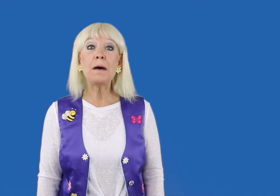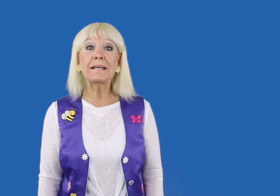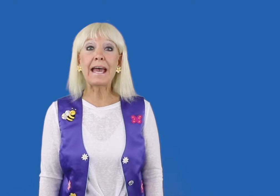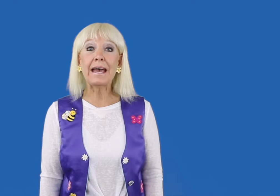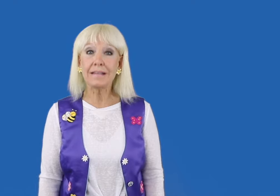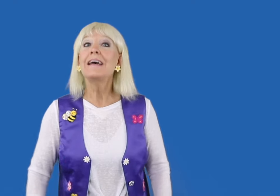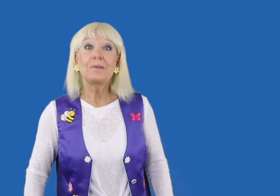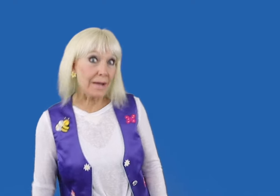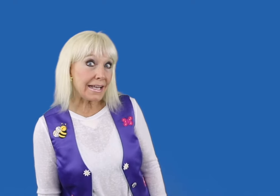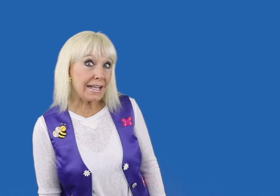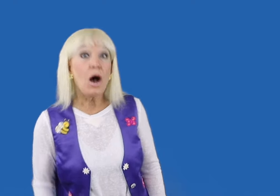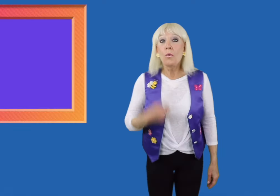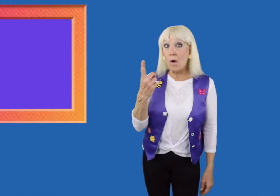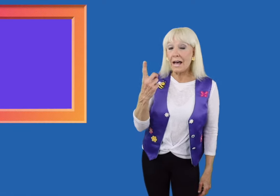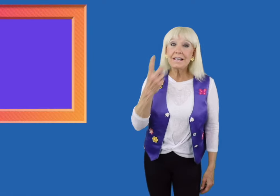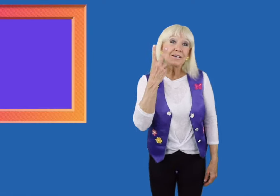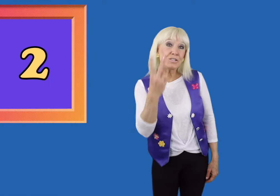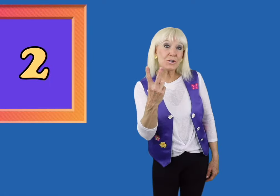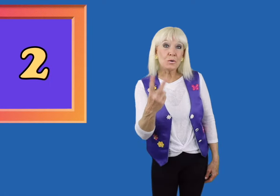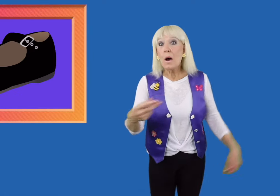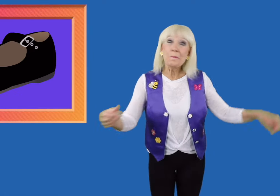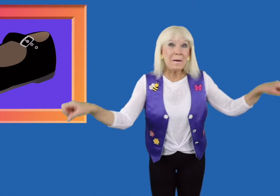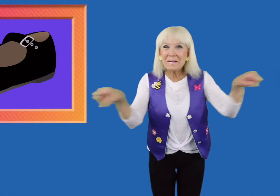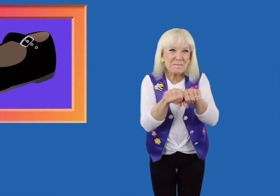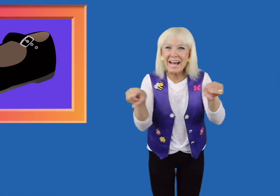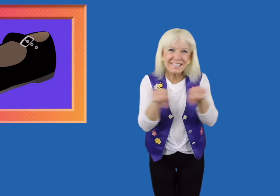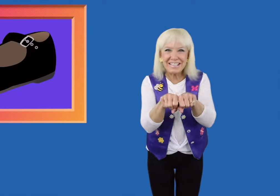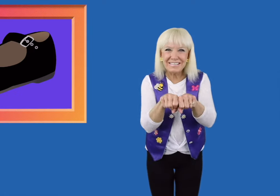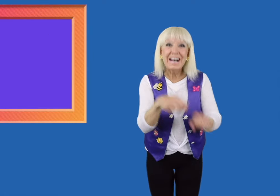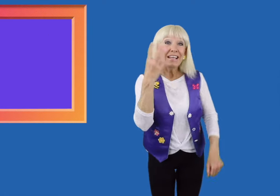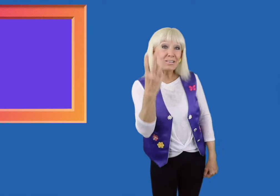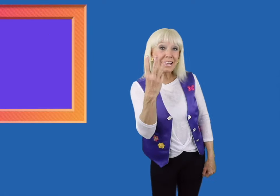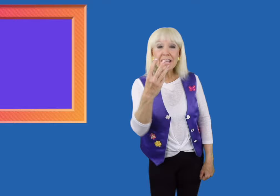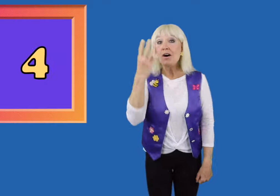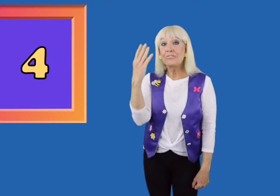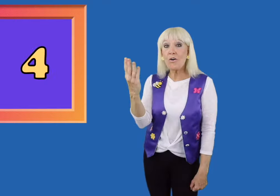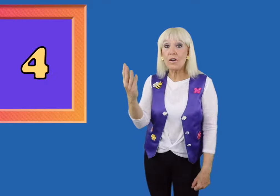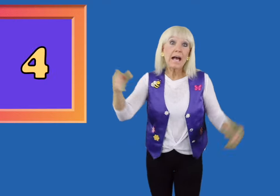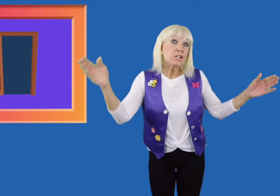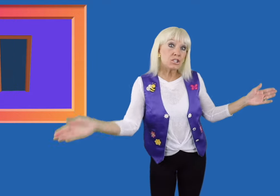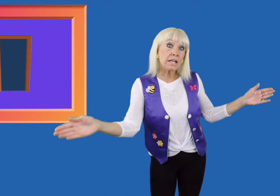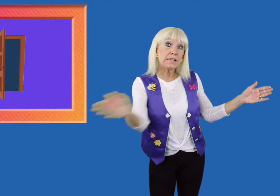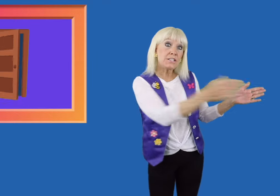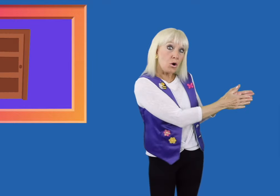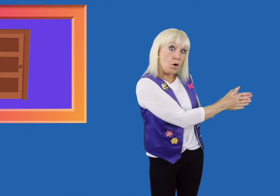up again. Ready? 1, 2, buckle my shoe. 3, 4, shut the door.